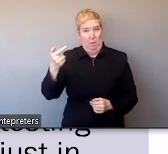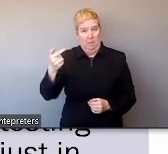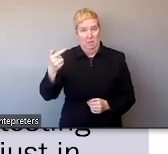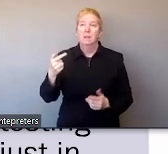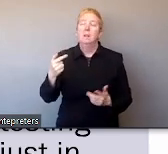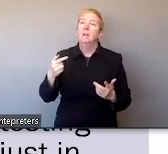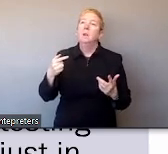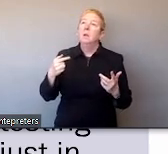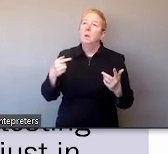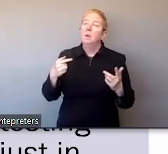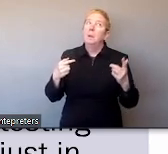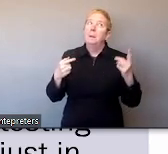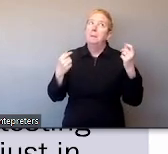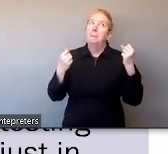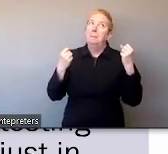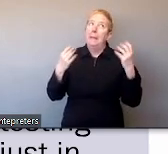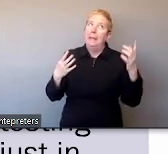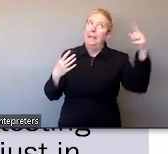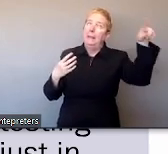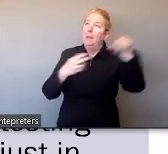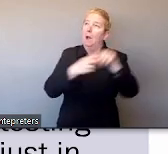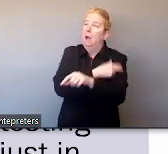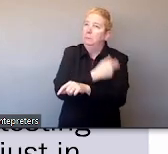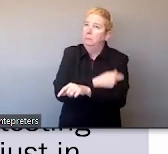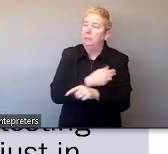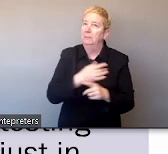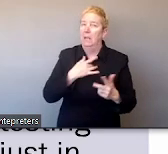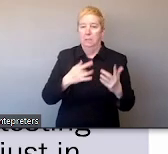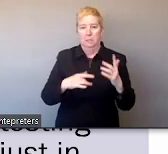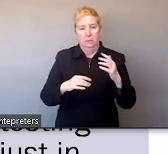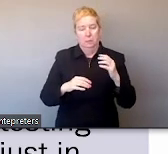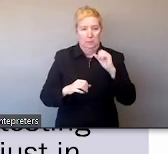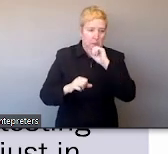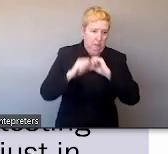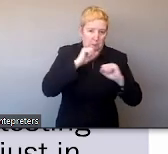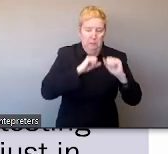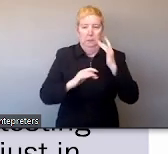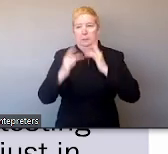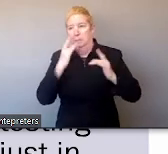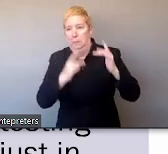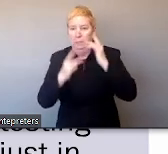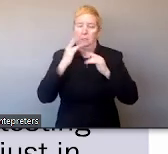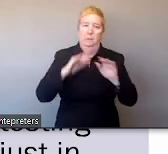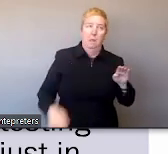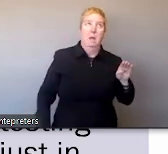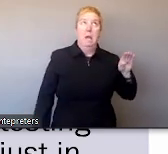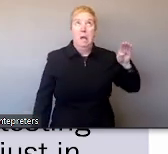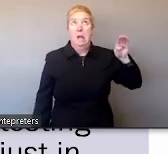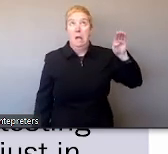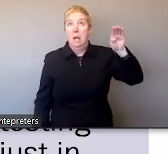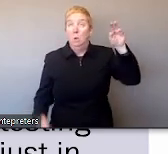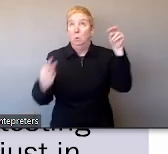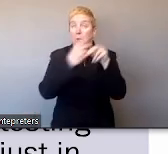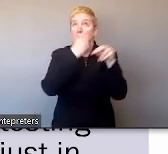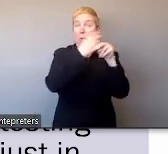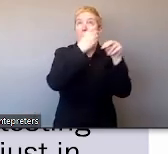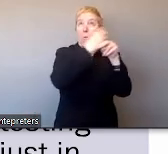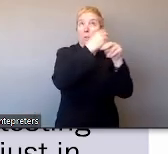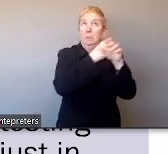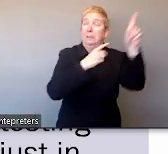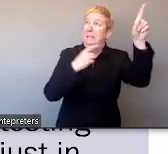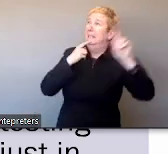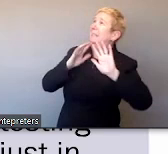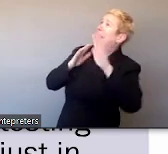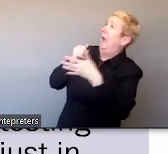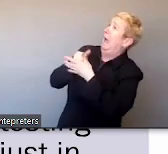there was no end in sight, the Department of Health declared crisis standards care again, and that continued for almost